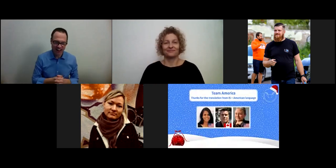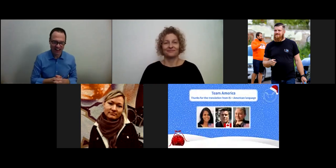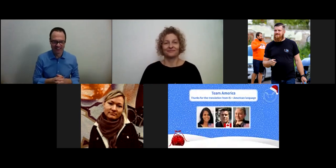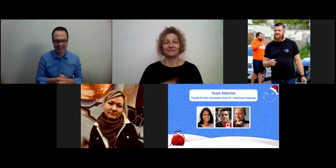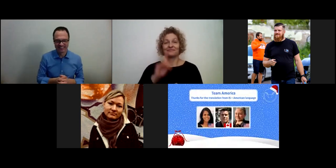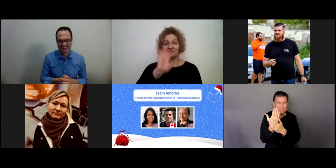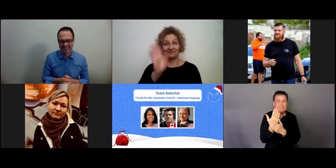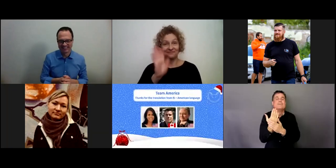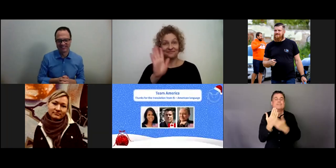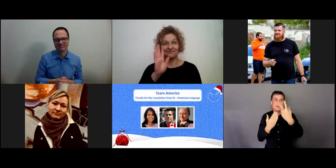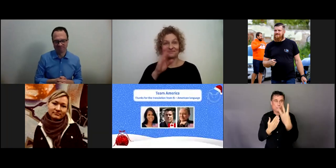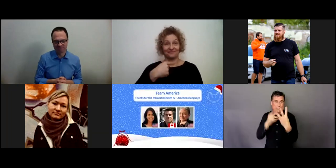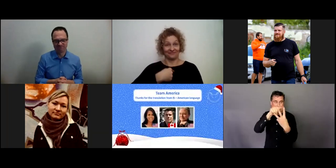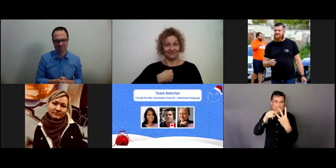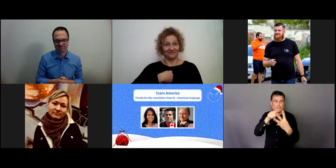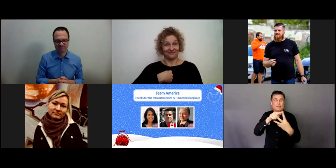Hello.